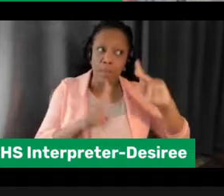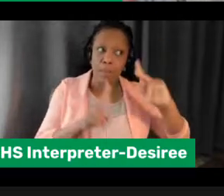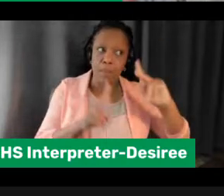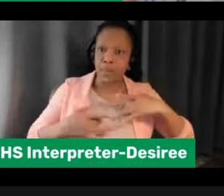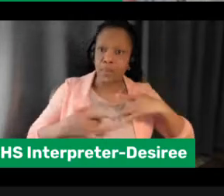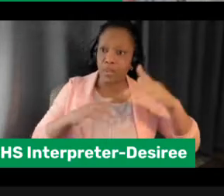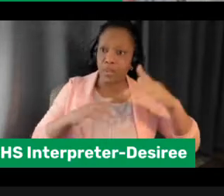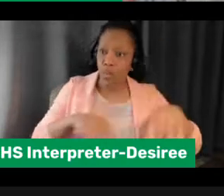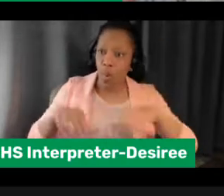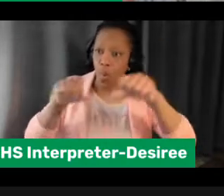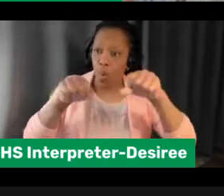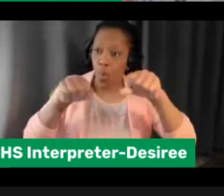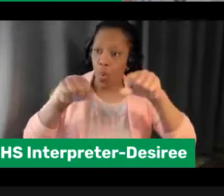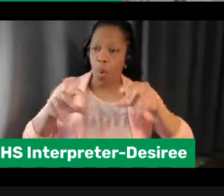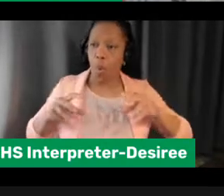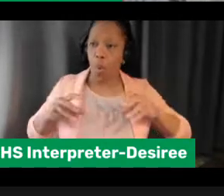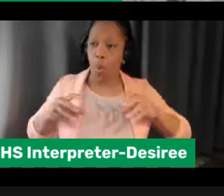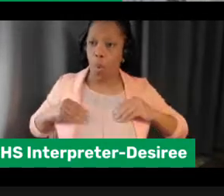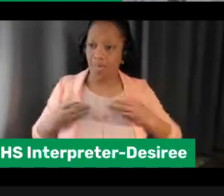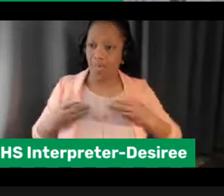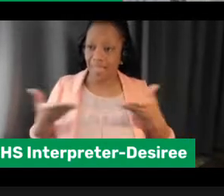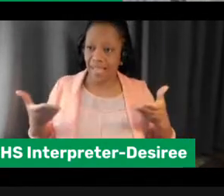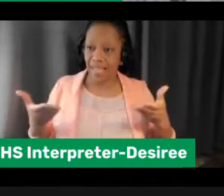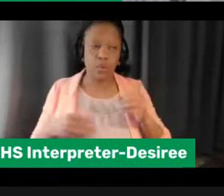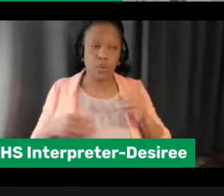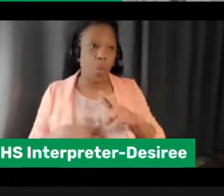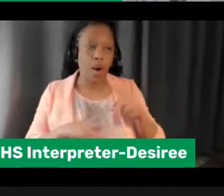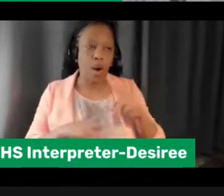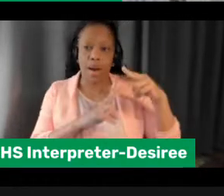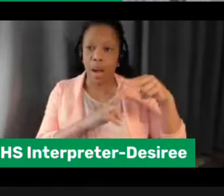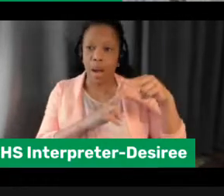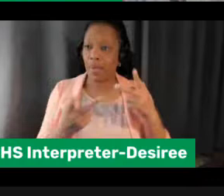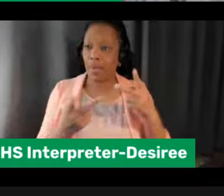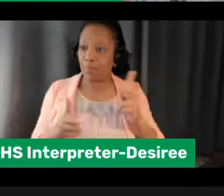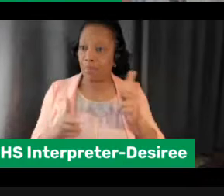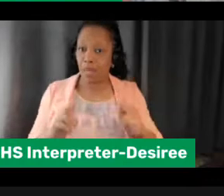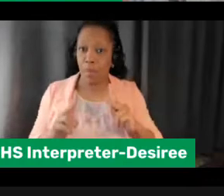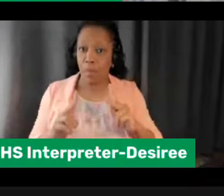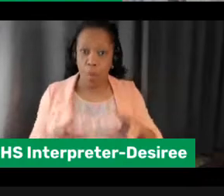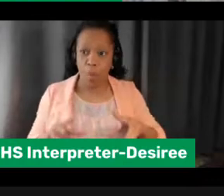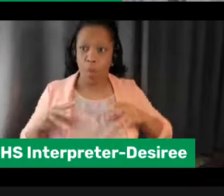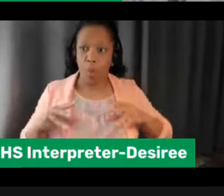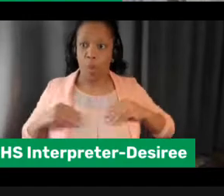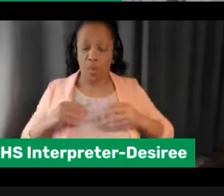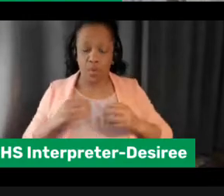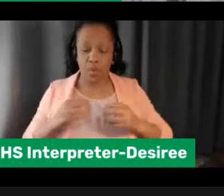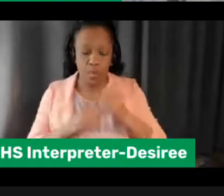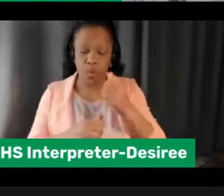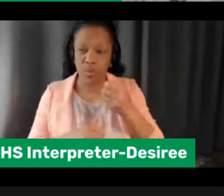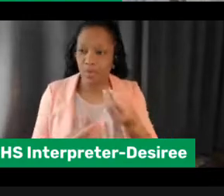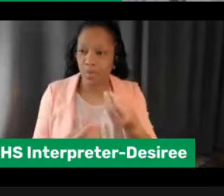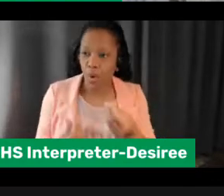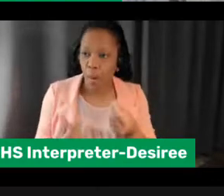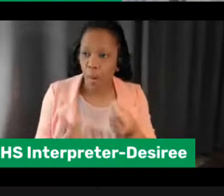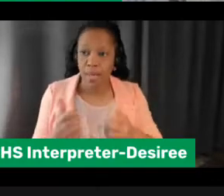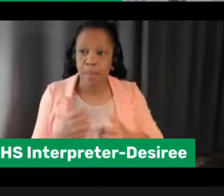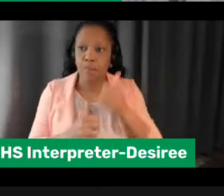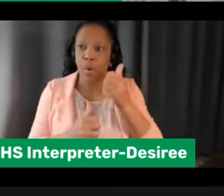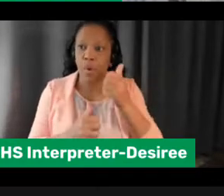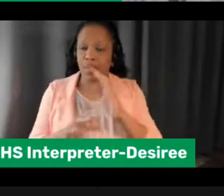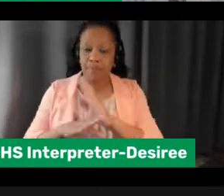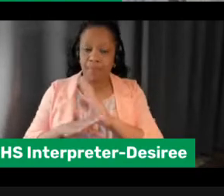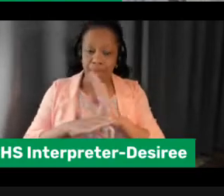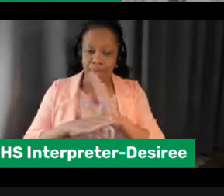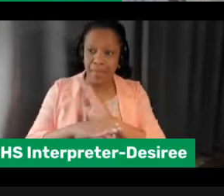or a concentrated couple of people own most of the property, most of the businesses, and the rest of